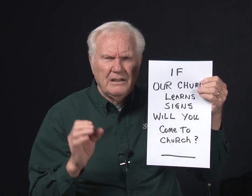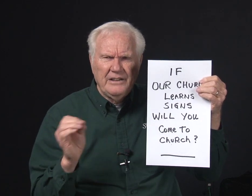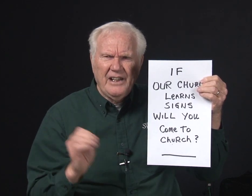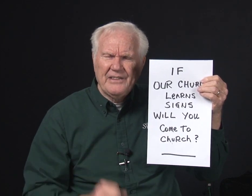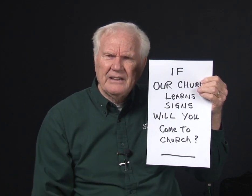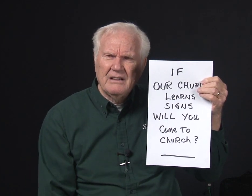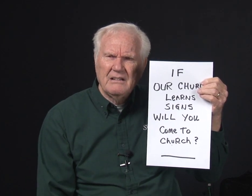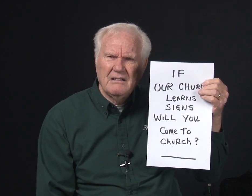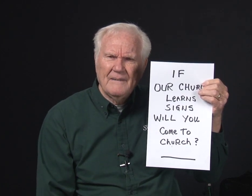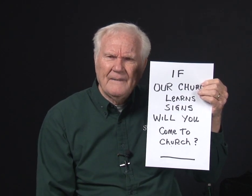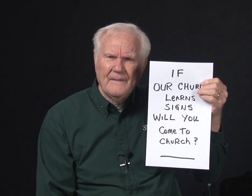nothing.